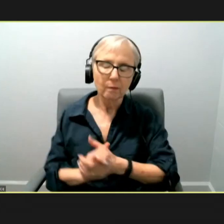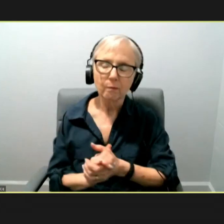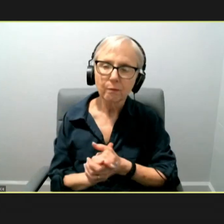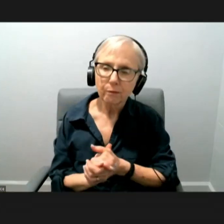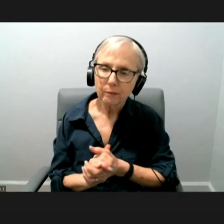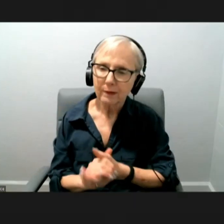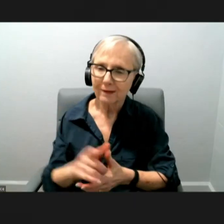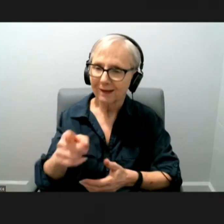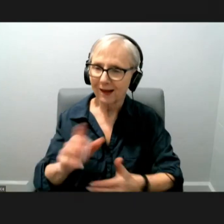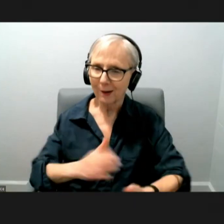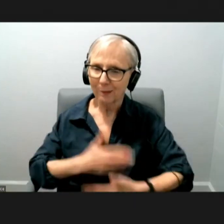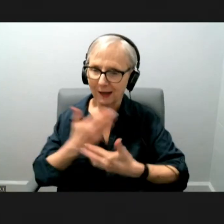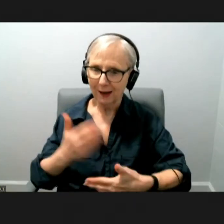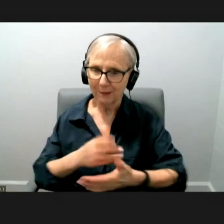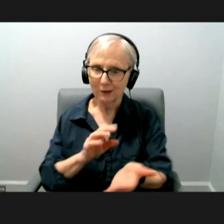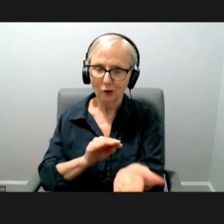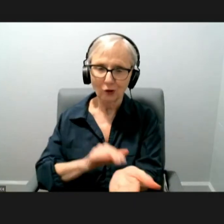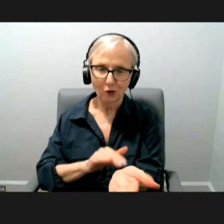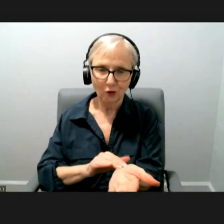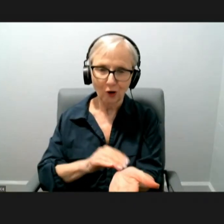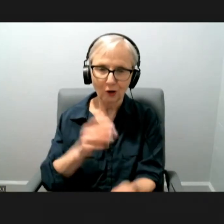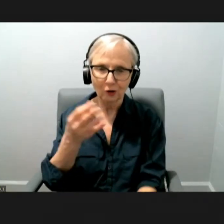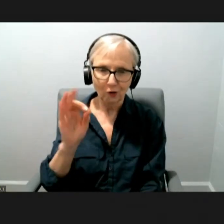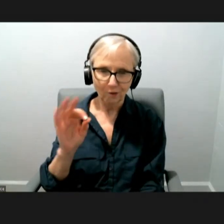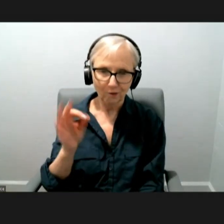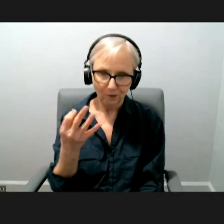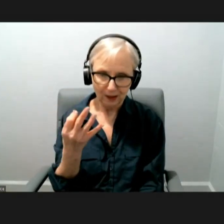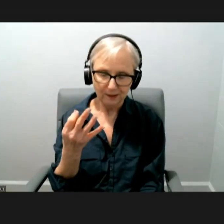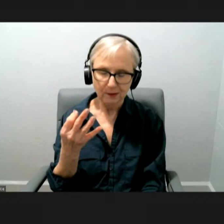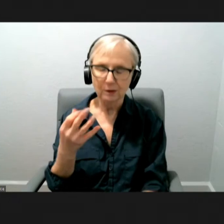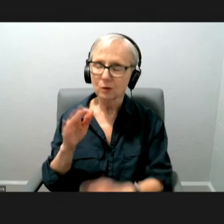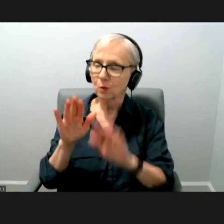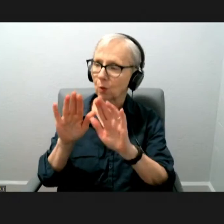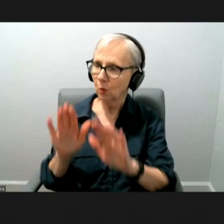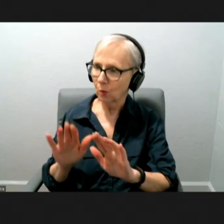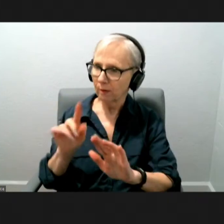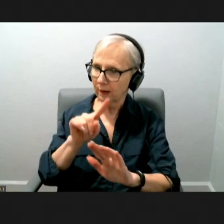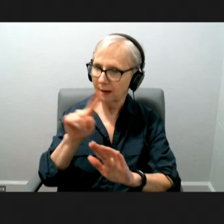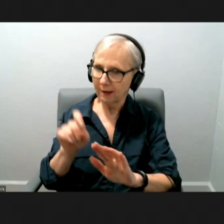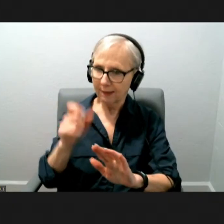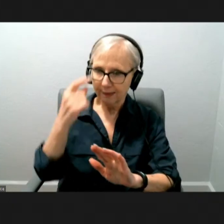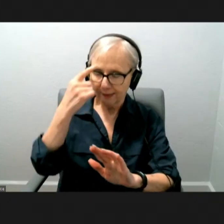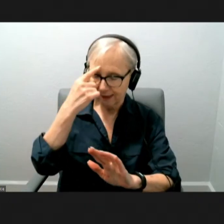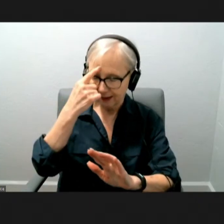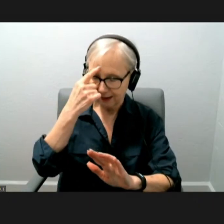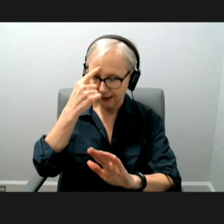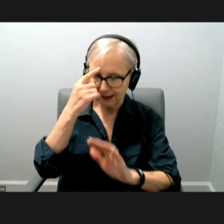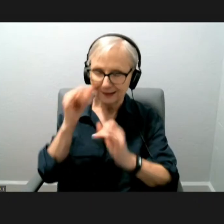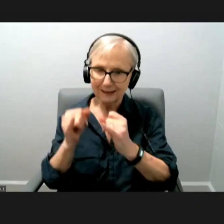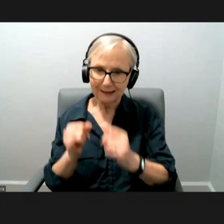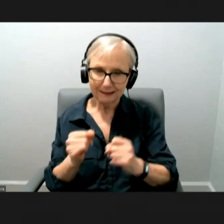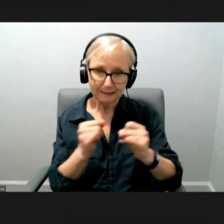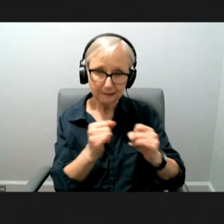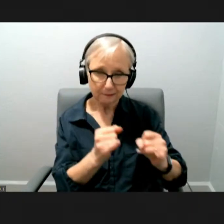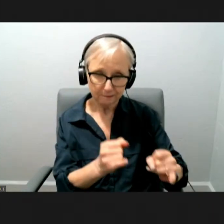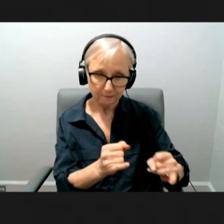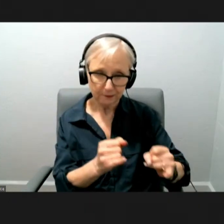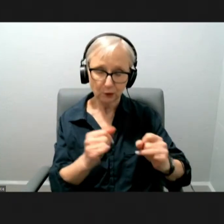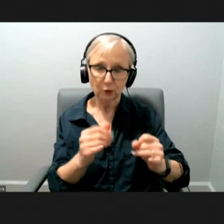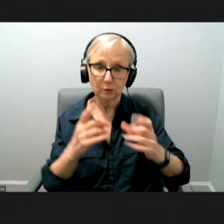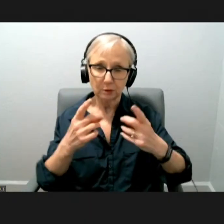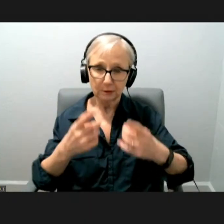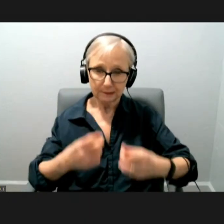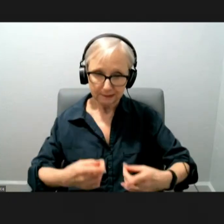I'll be happy to jump in there, Meg. It's a great question. I think everyone's going to have to make their own decisions about what risks